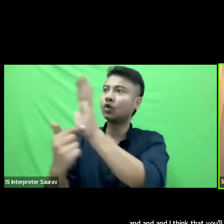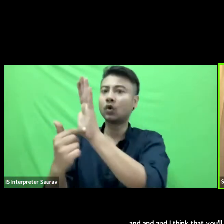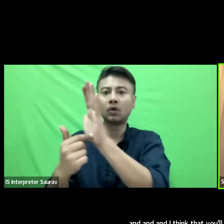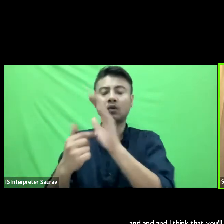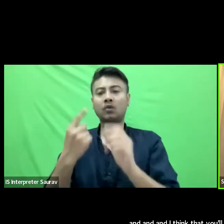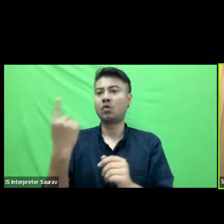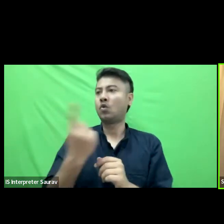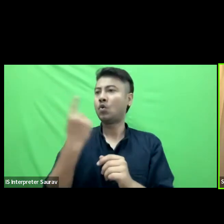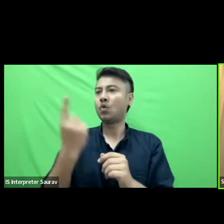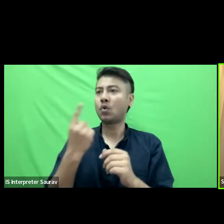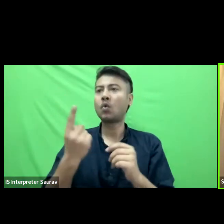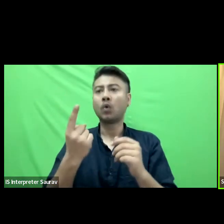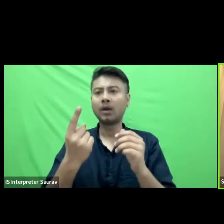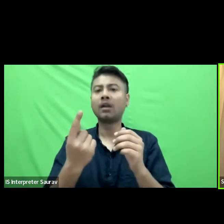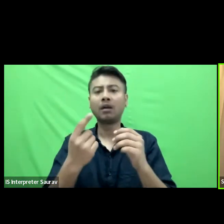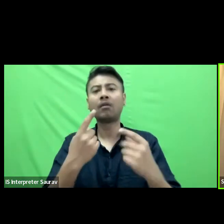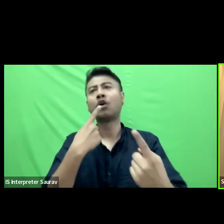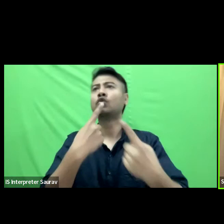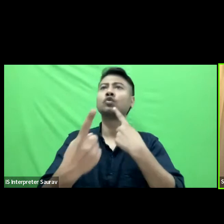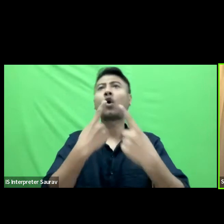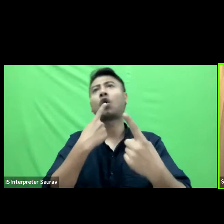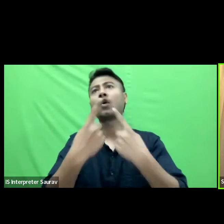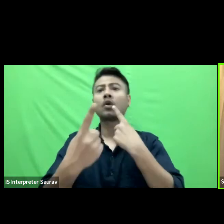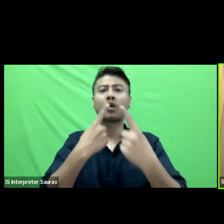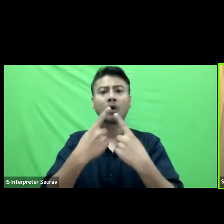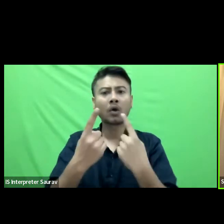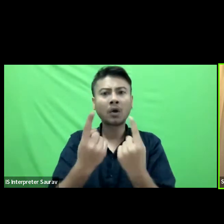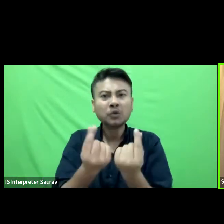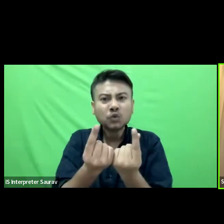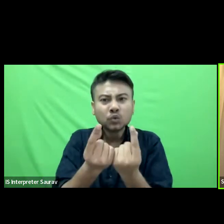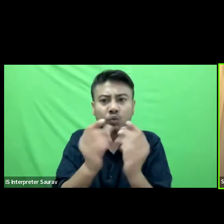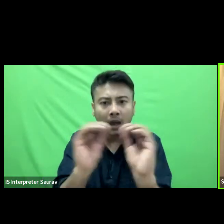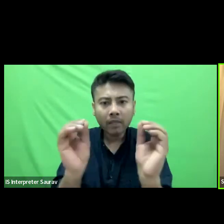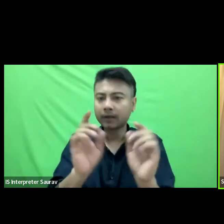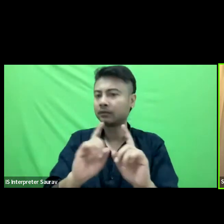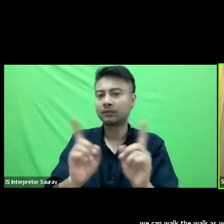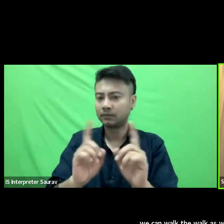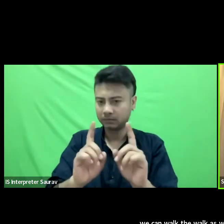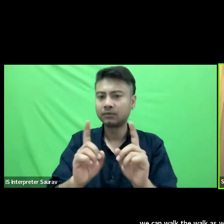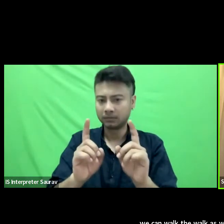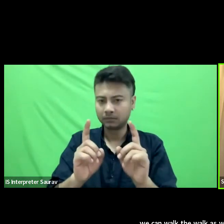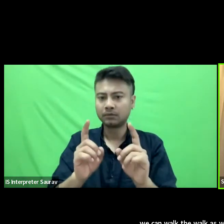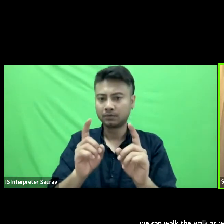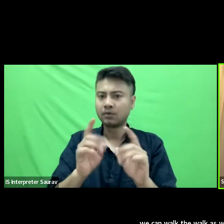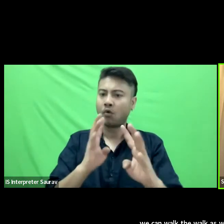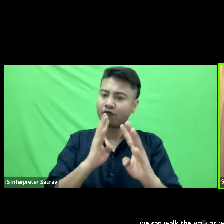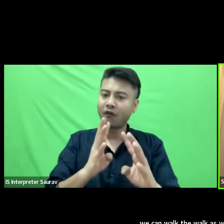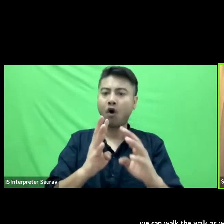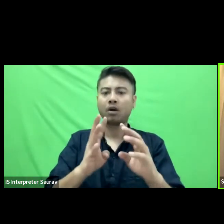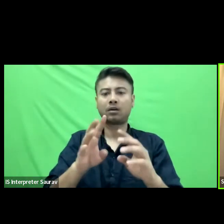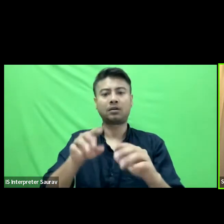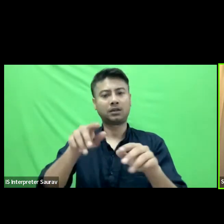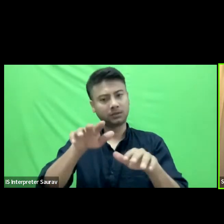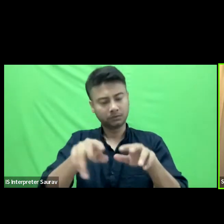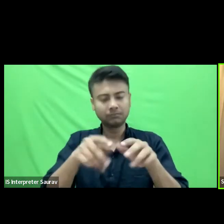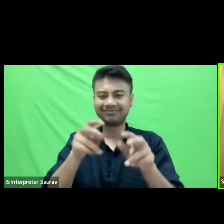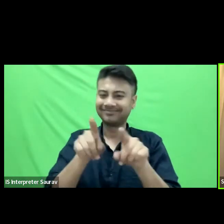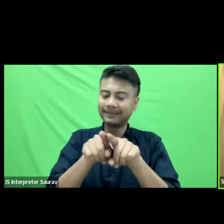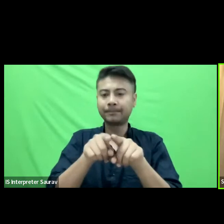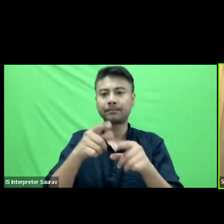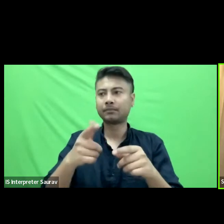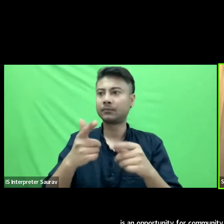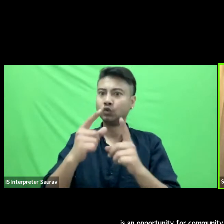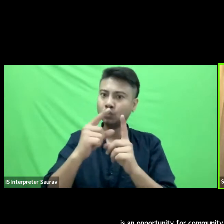this is vitally an important part of that process. This is an opportunity for community voice to be heard. Thank you very much. With